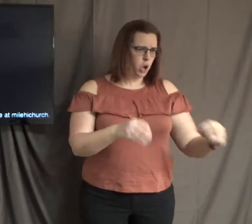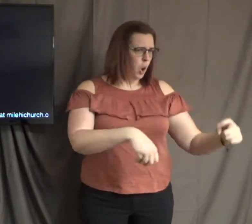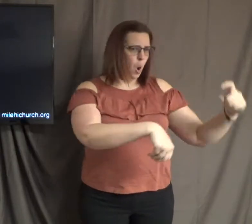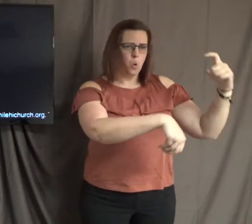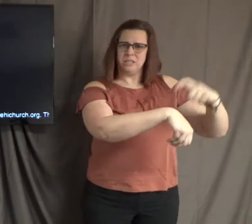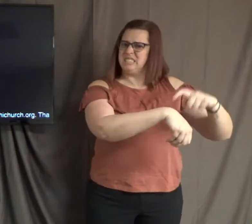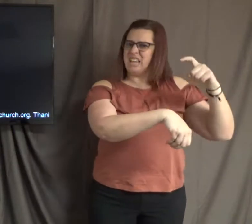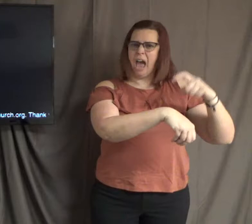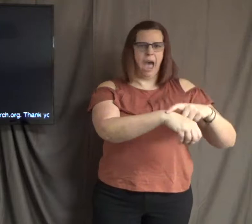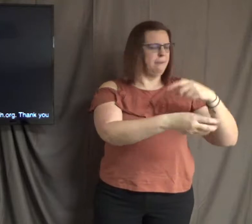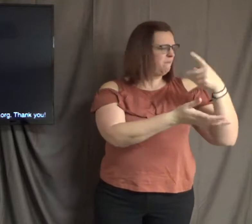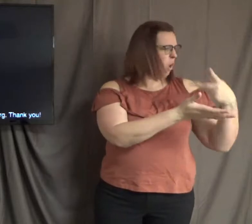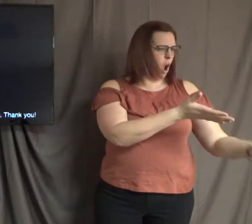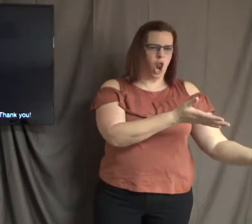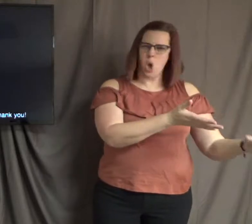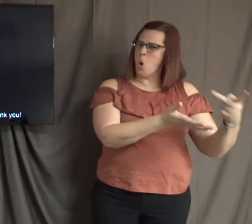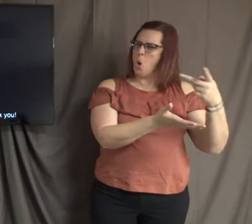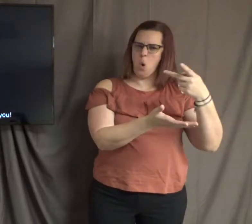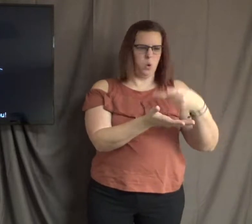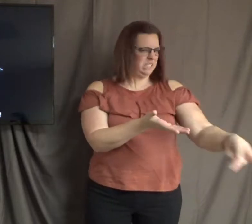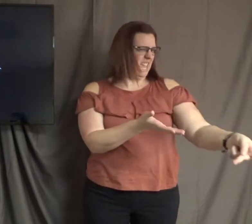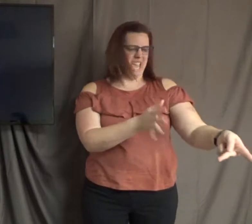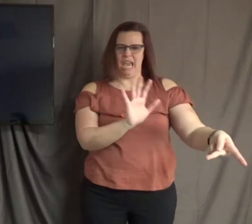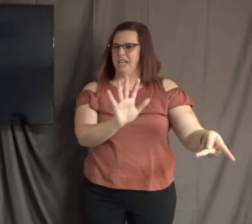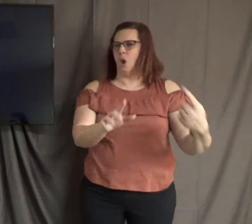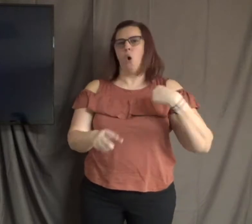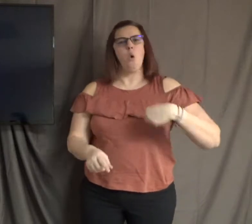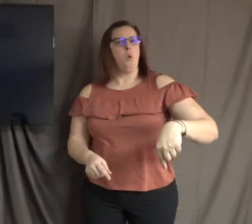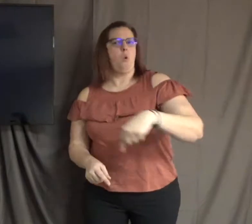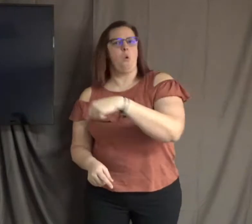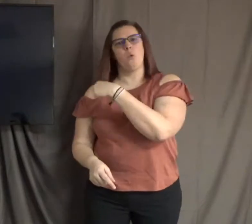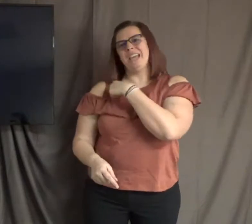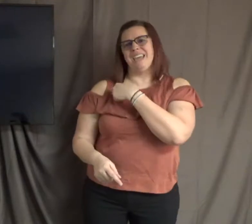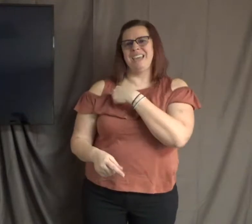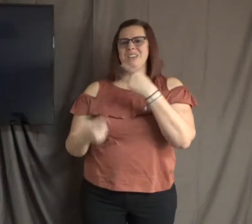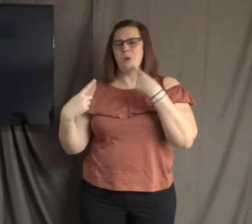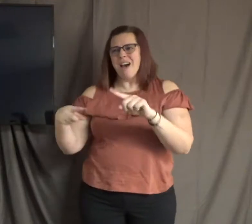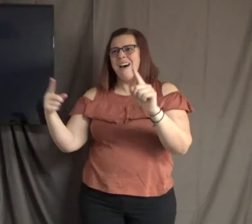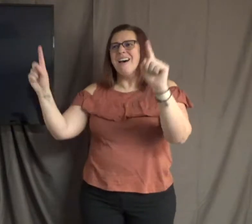for losers, 'cause we are the